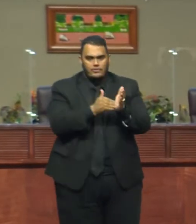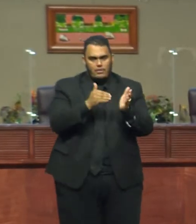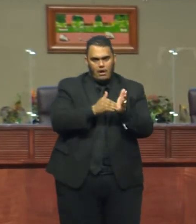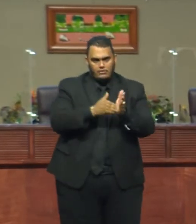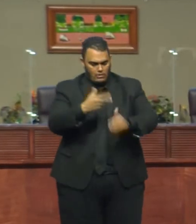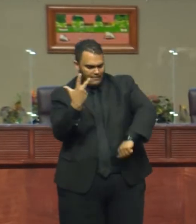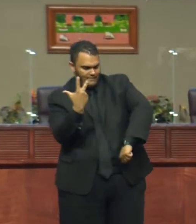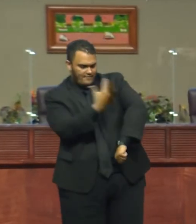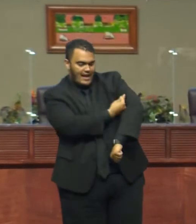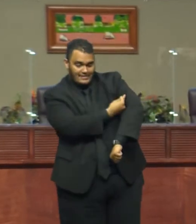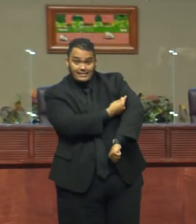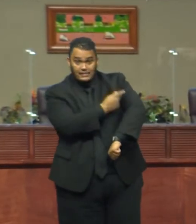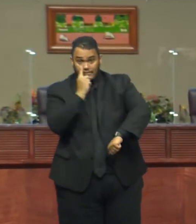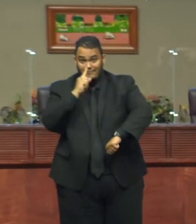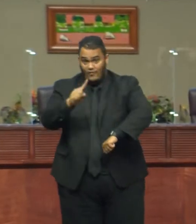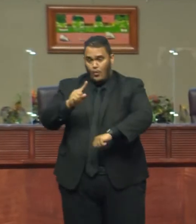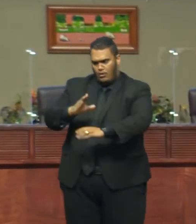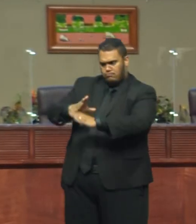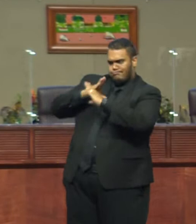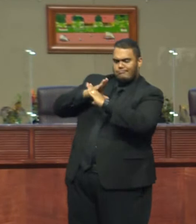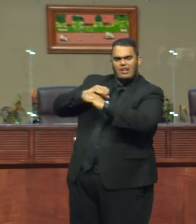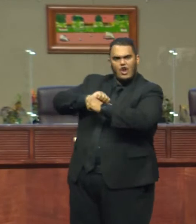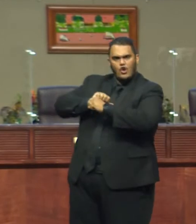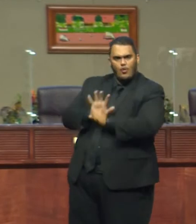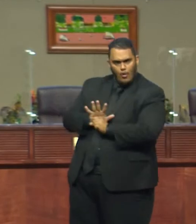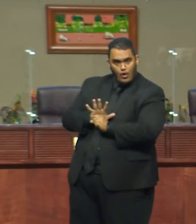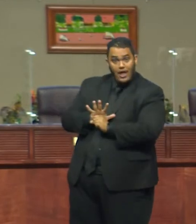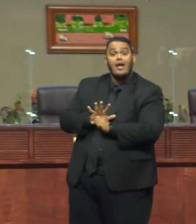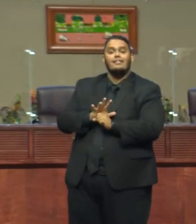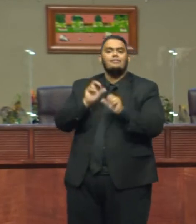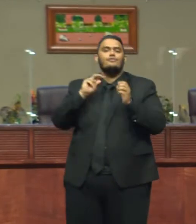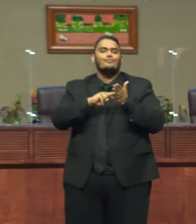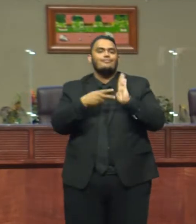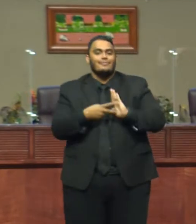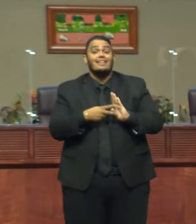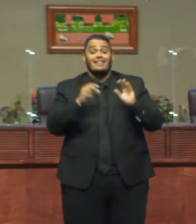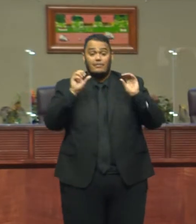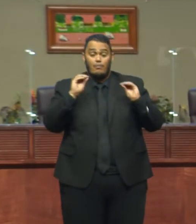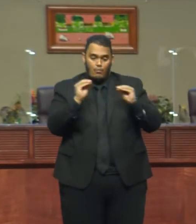improve access to minority communities.